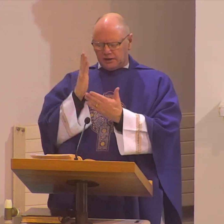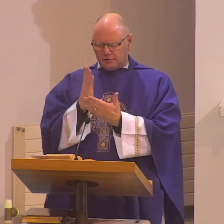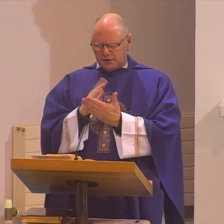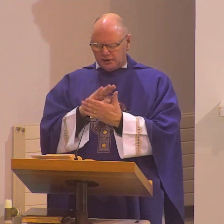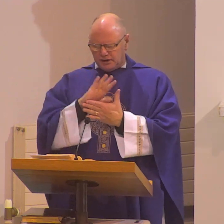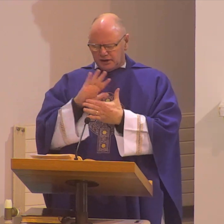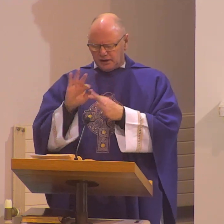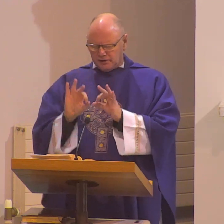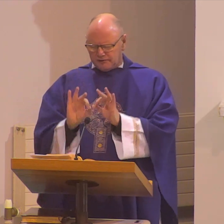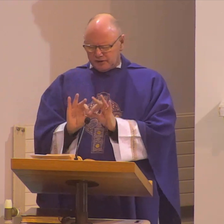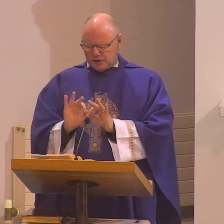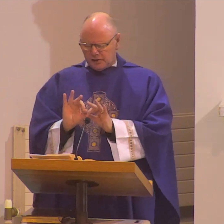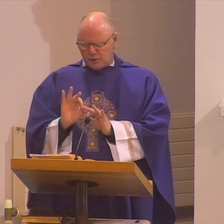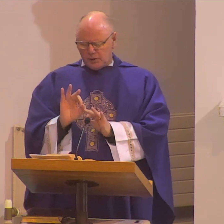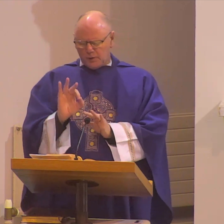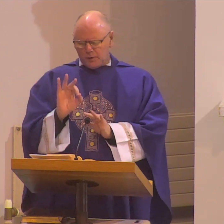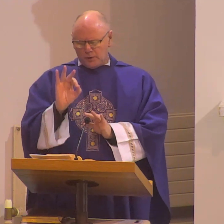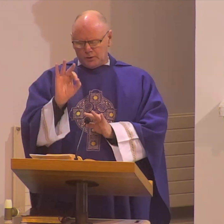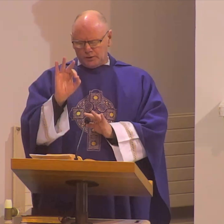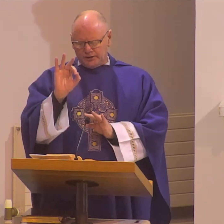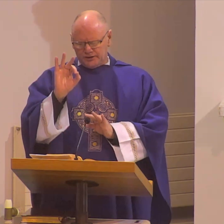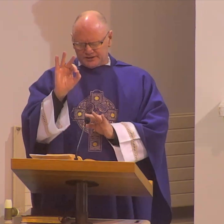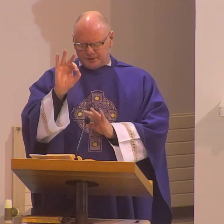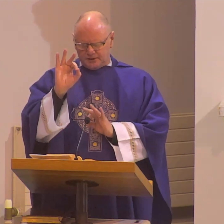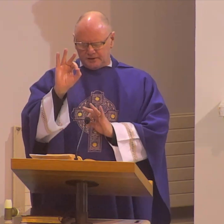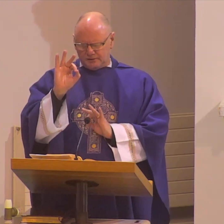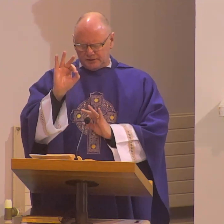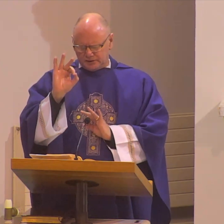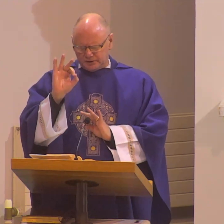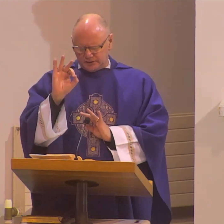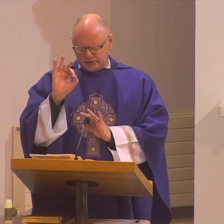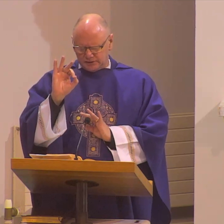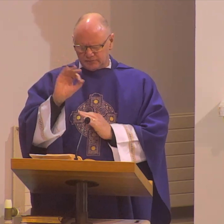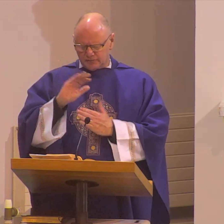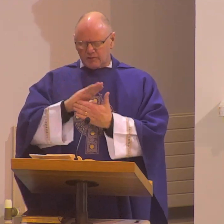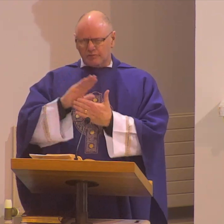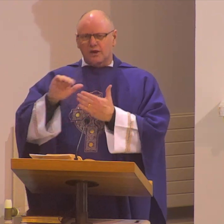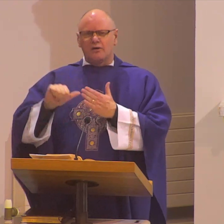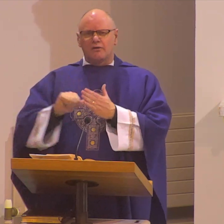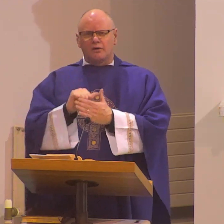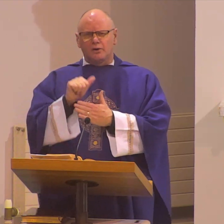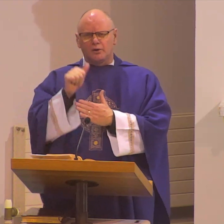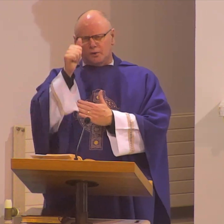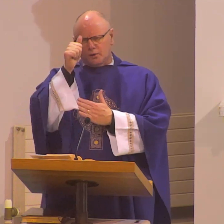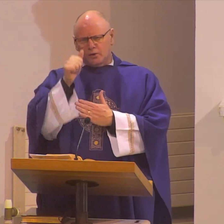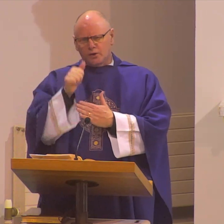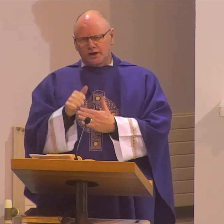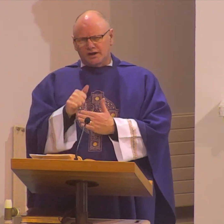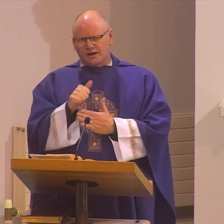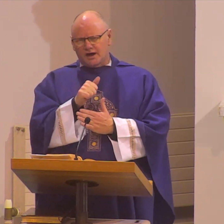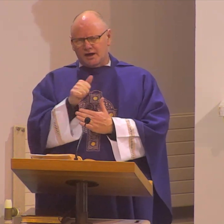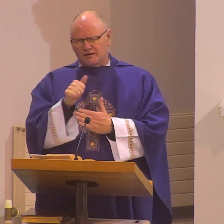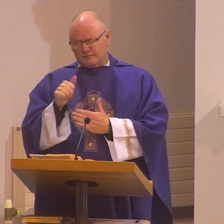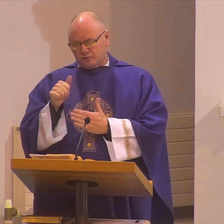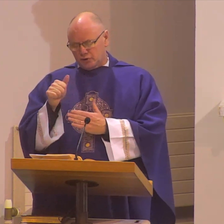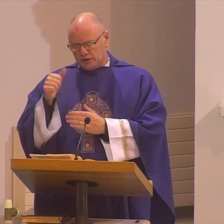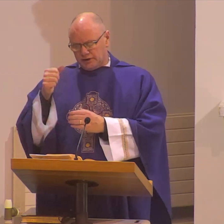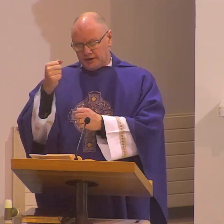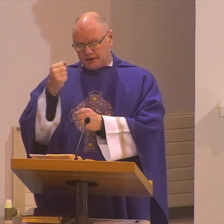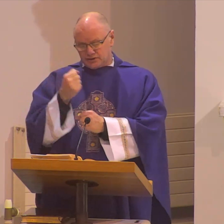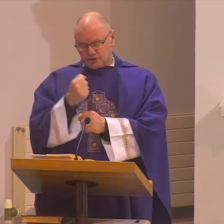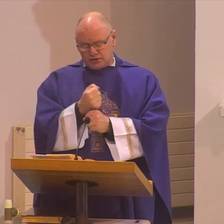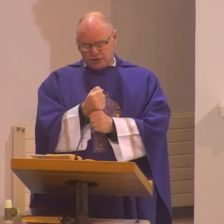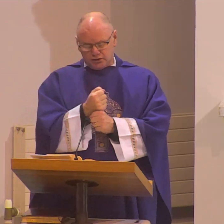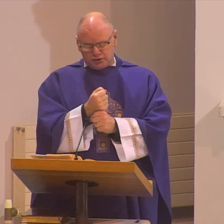I believe in the Holy Spirit, the Holy